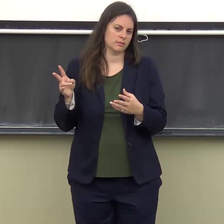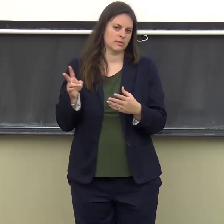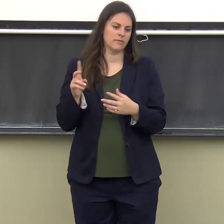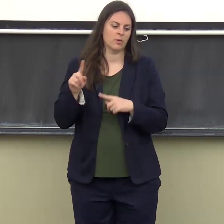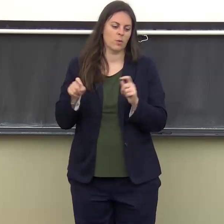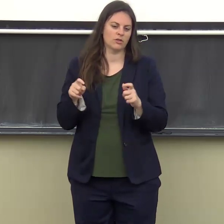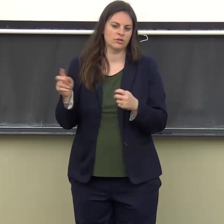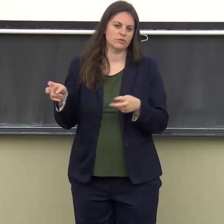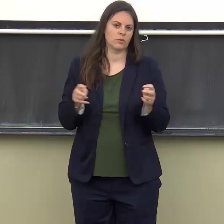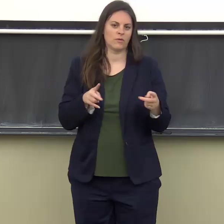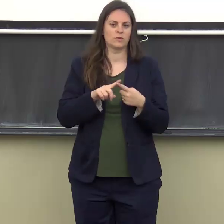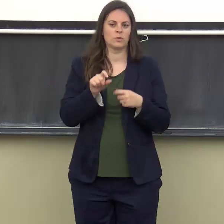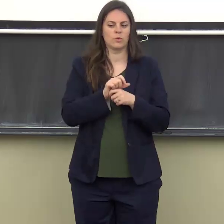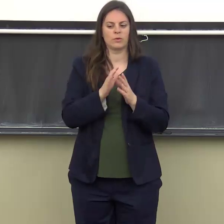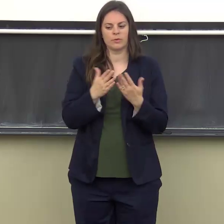right now. Thank you.